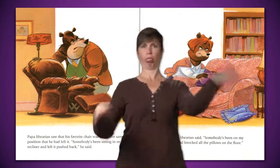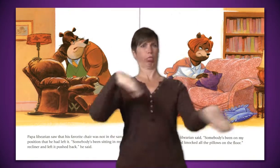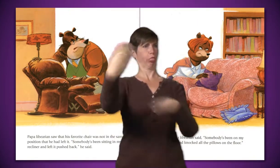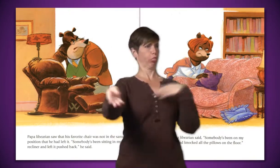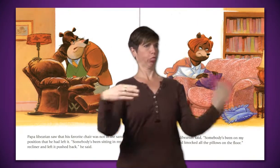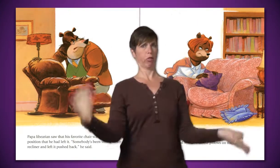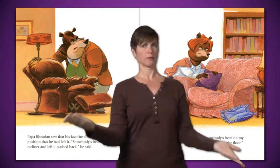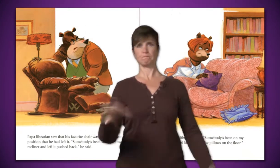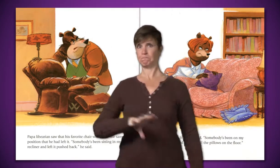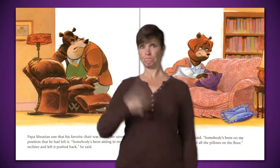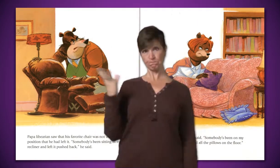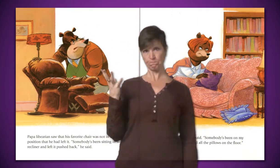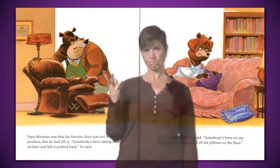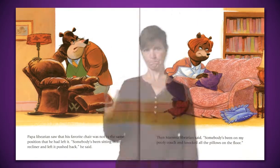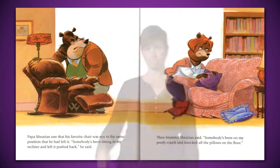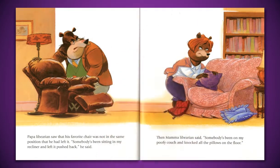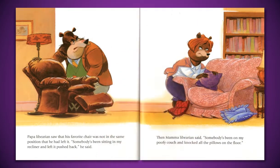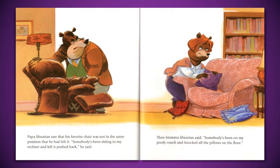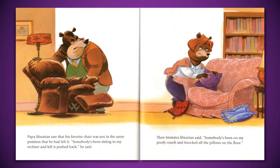all the pillows onto the floor."